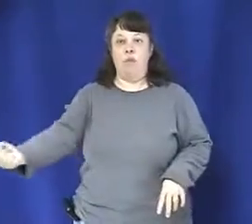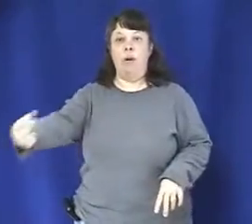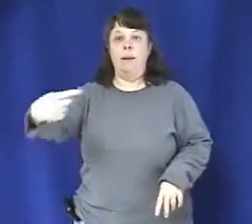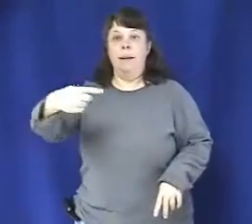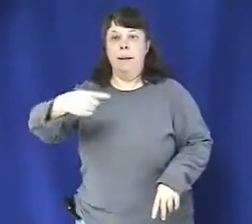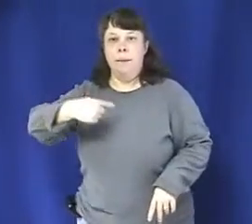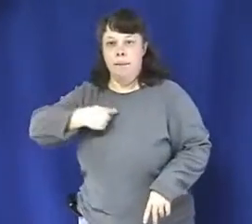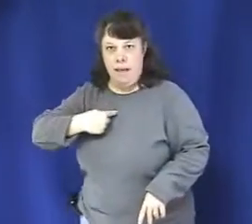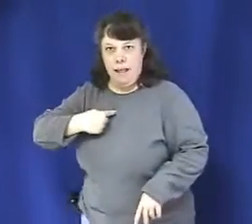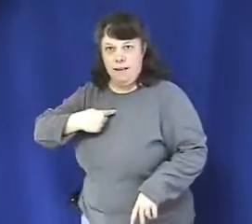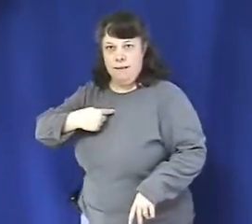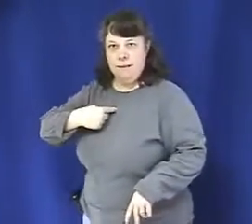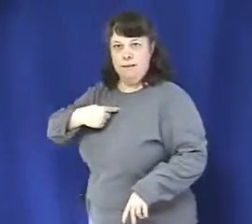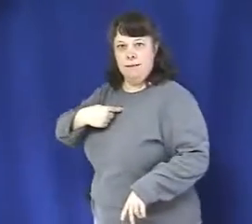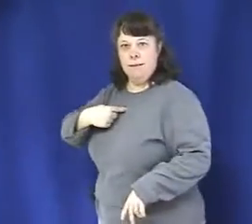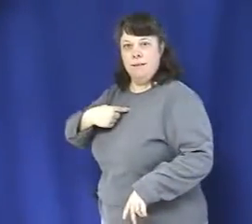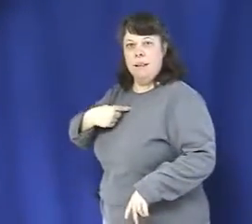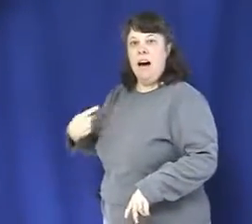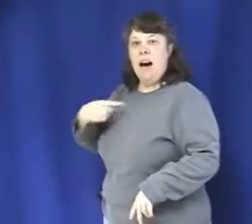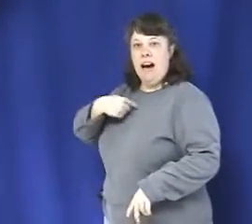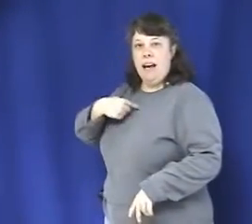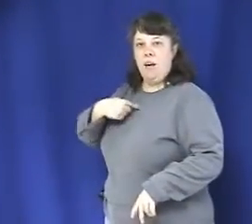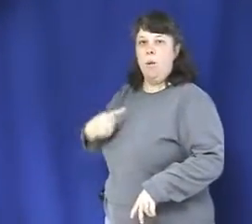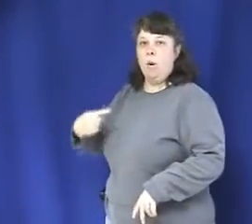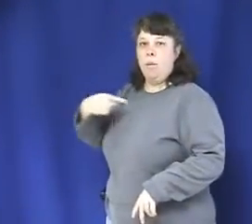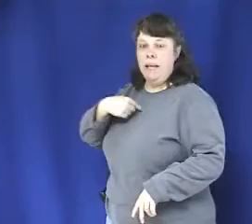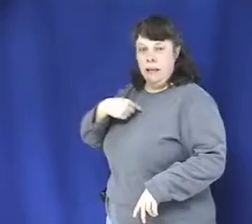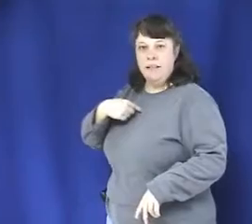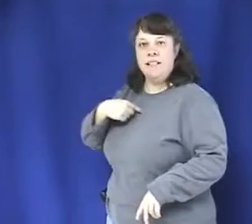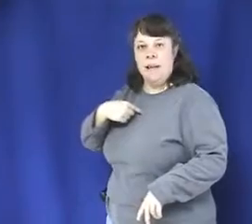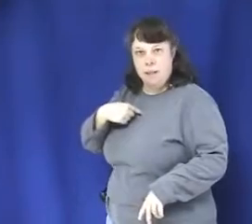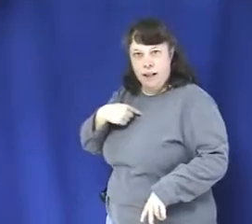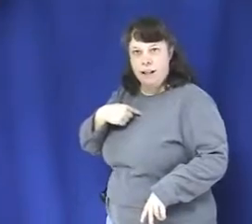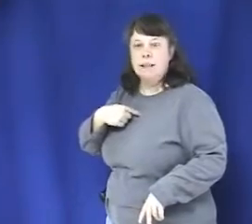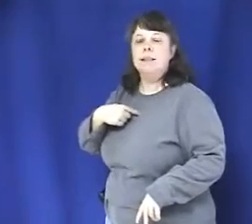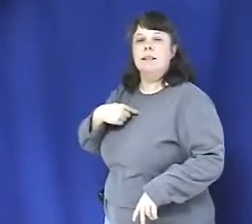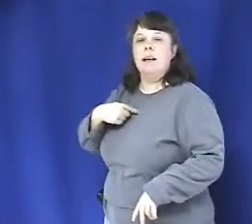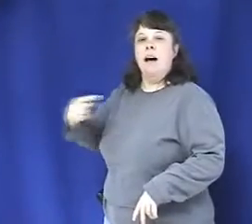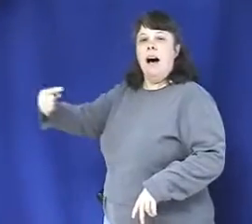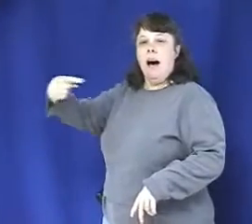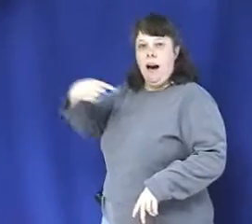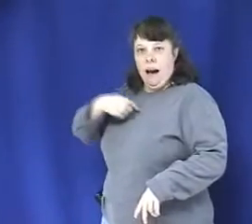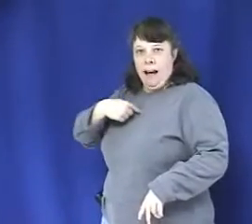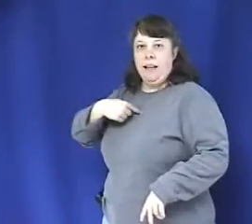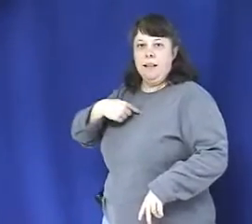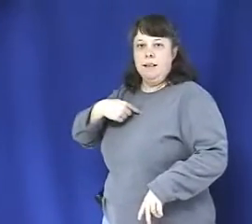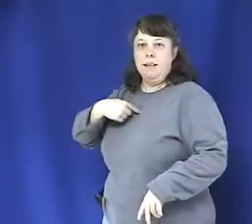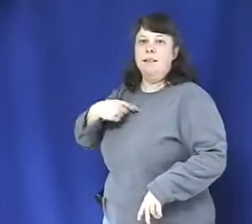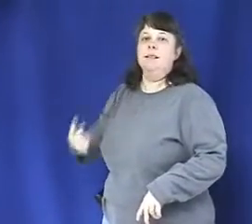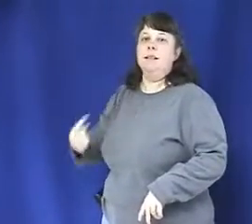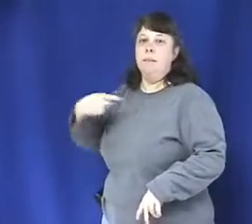to me. I or me. Same sign. I.